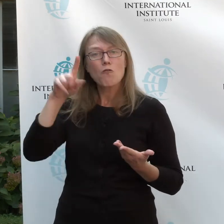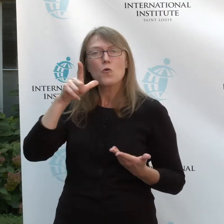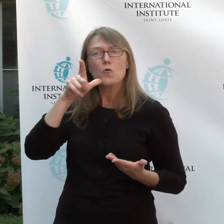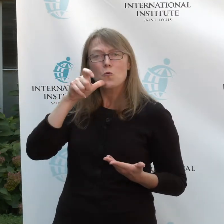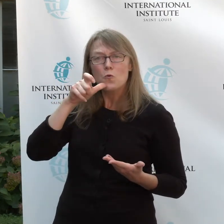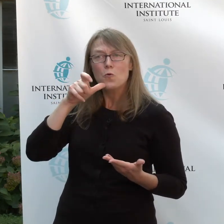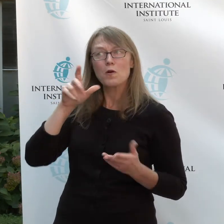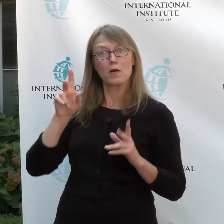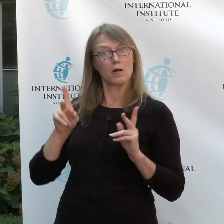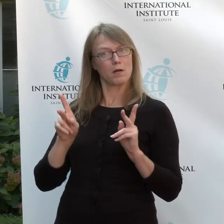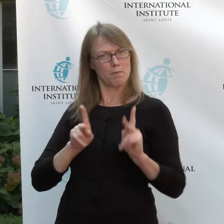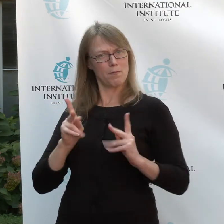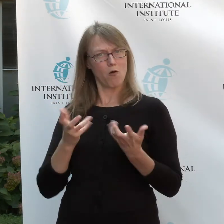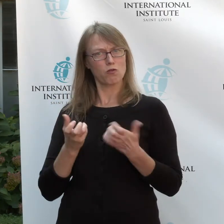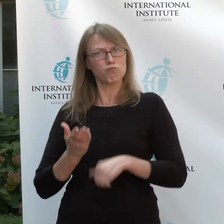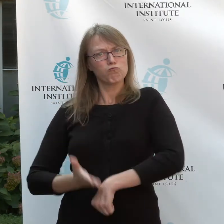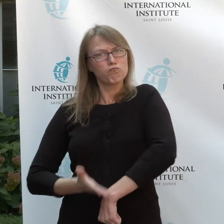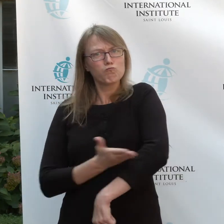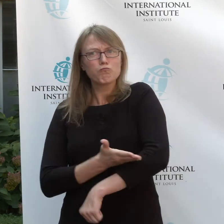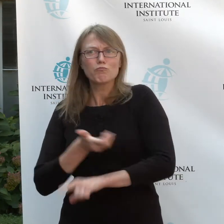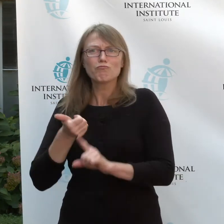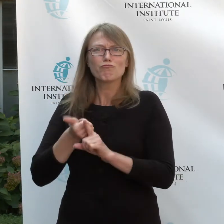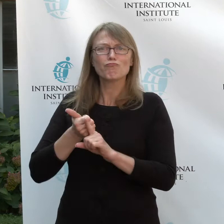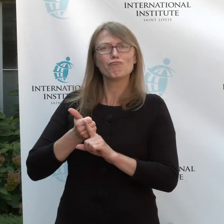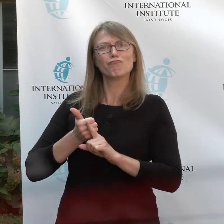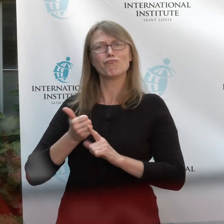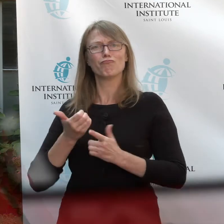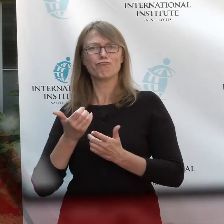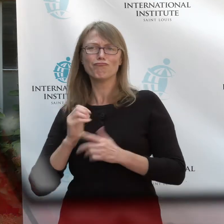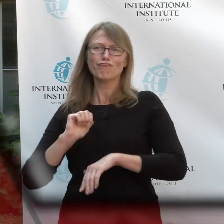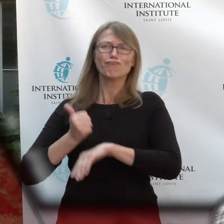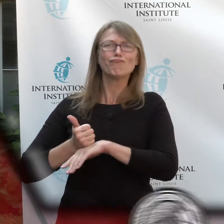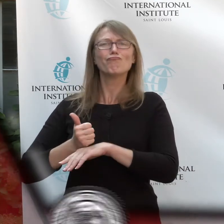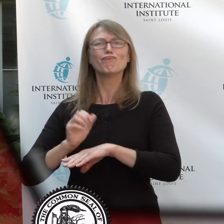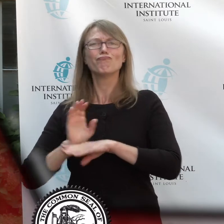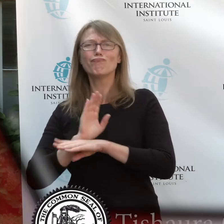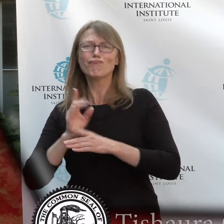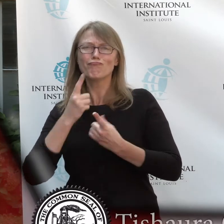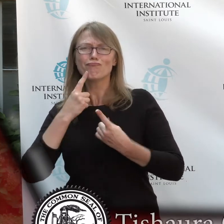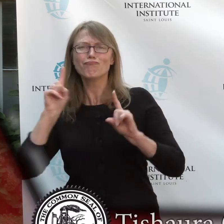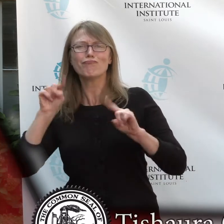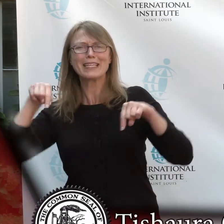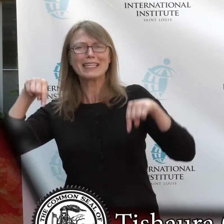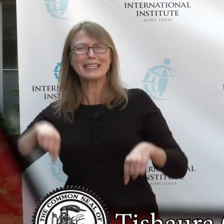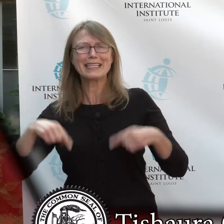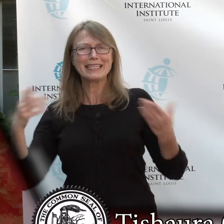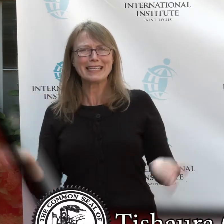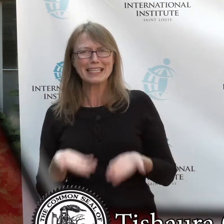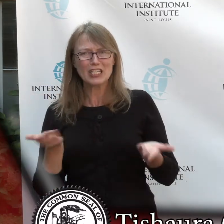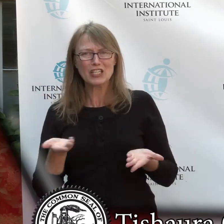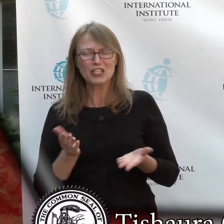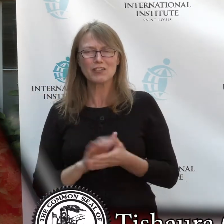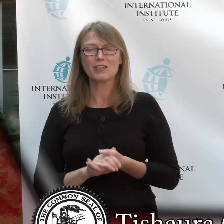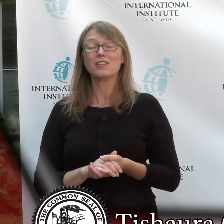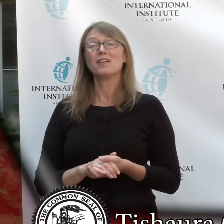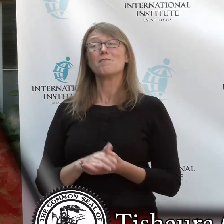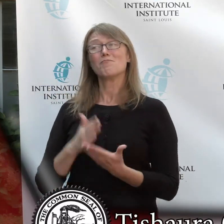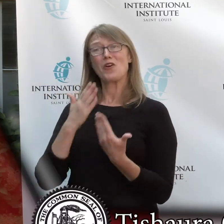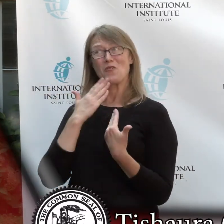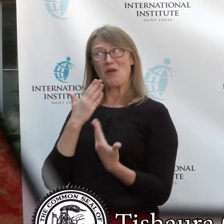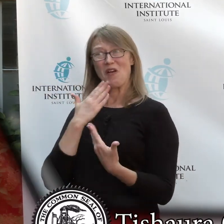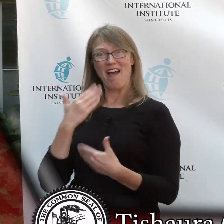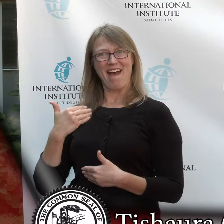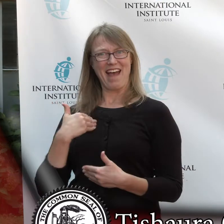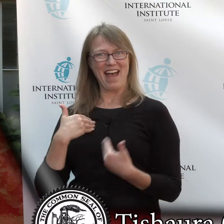here. I'm glad to have the leadership and the expertise of the International Institute, which helped thousands